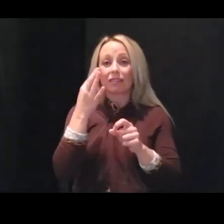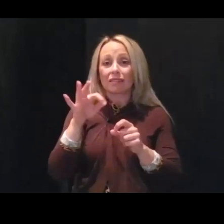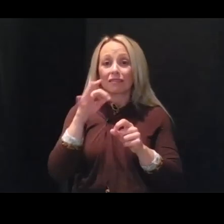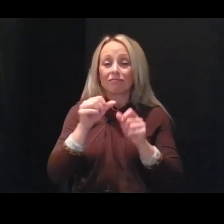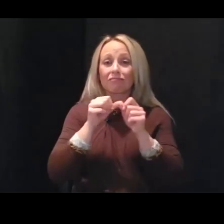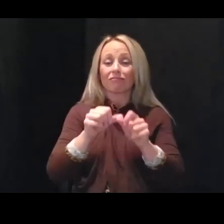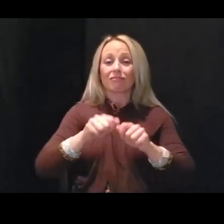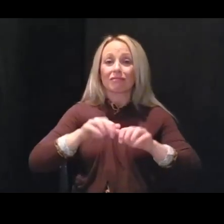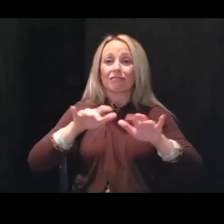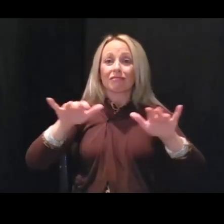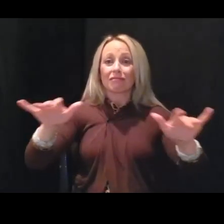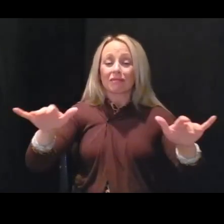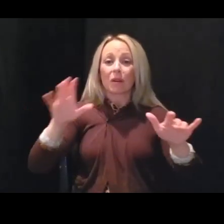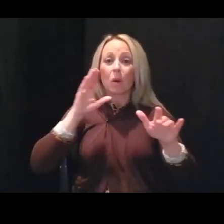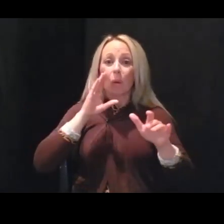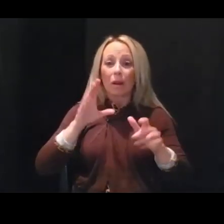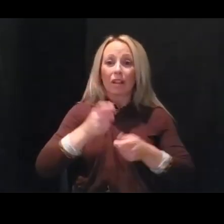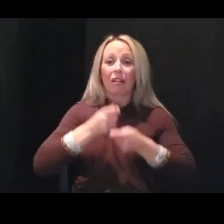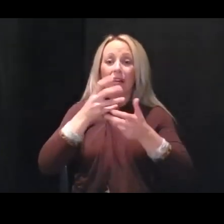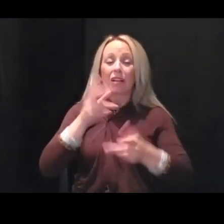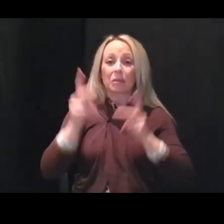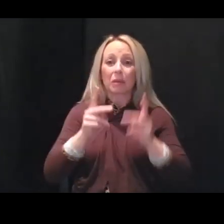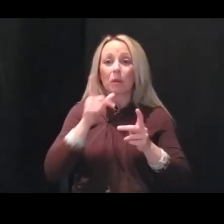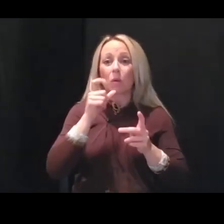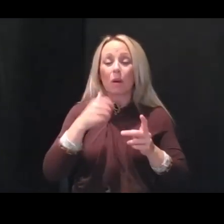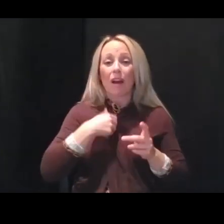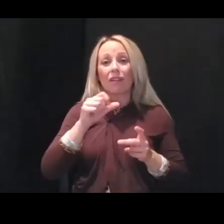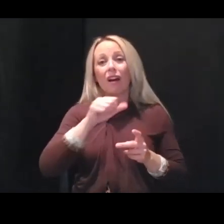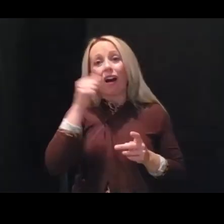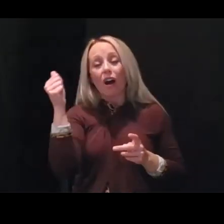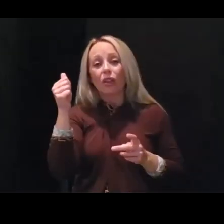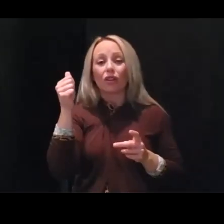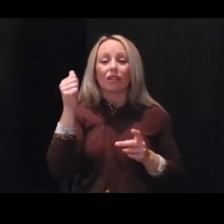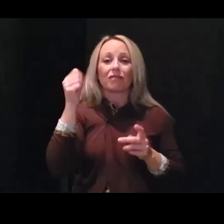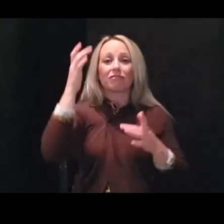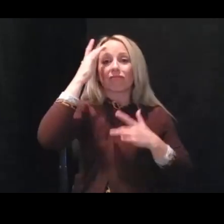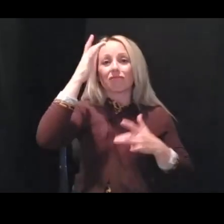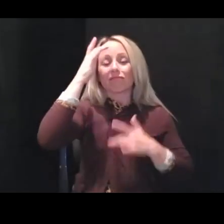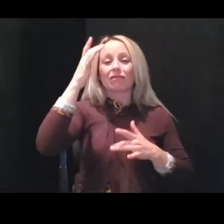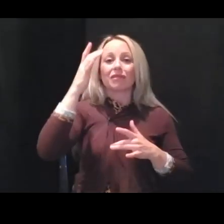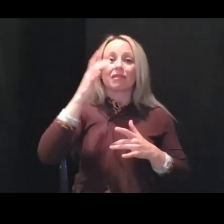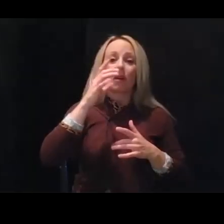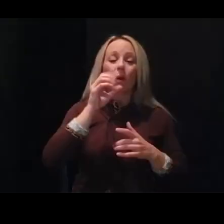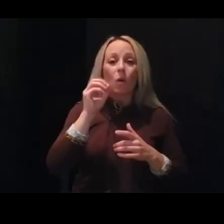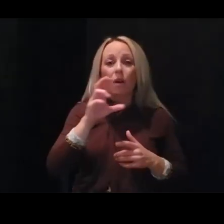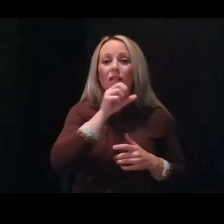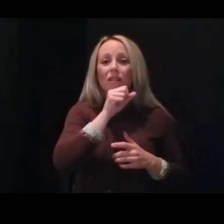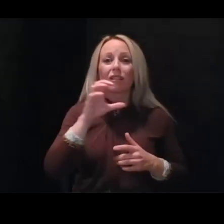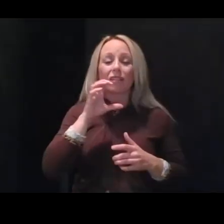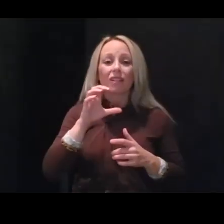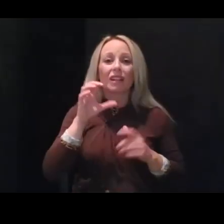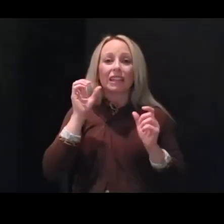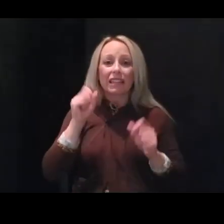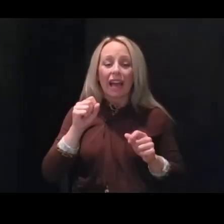more vulnerable, such as those who have underlying health conditions or are elderly, at greater risk of catching the virus and